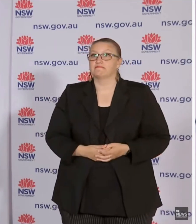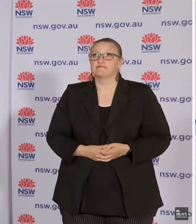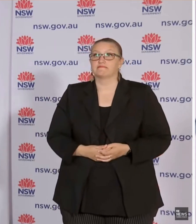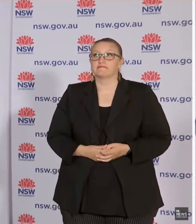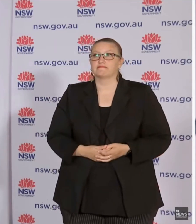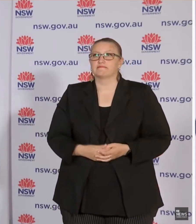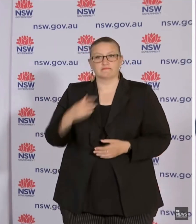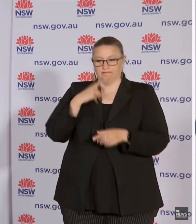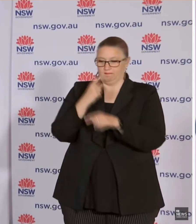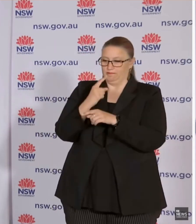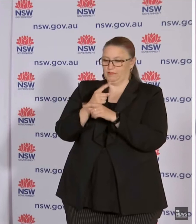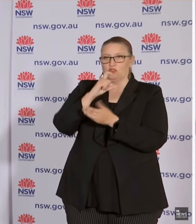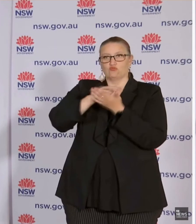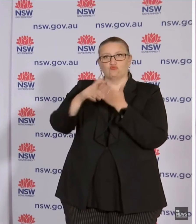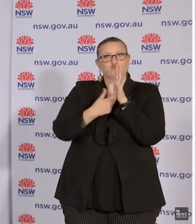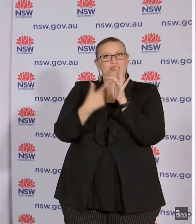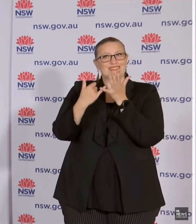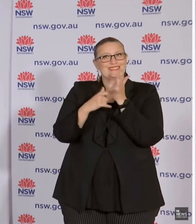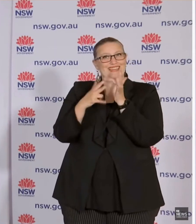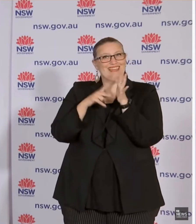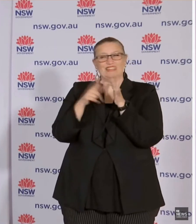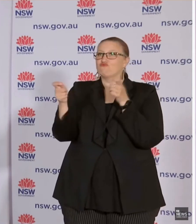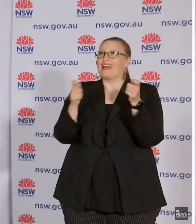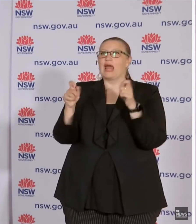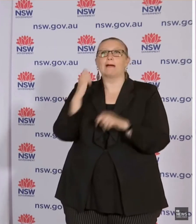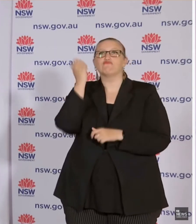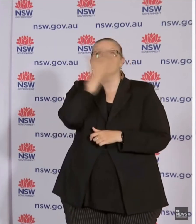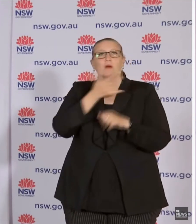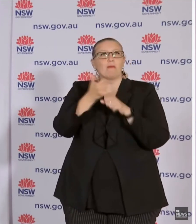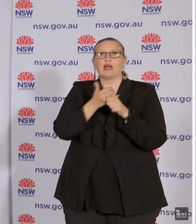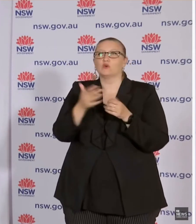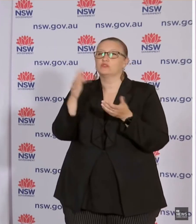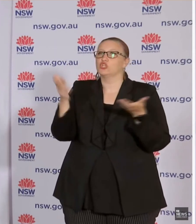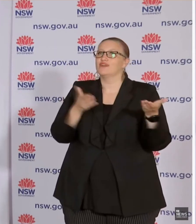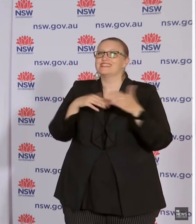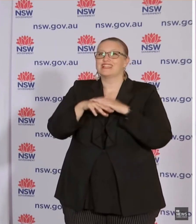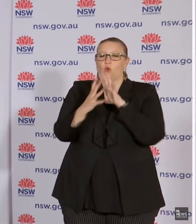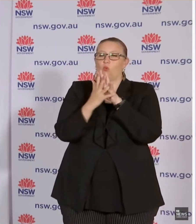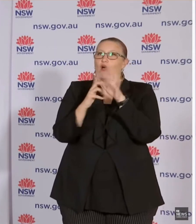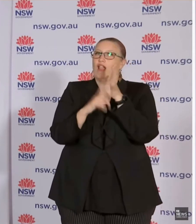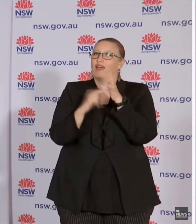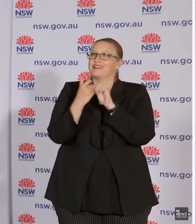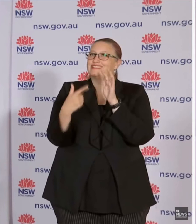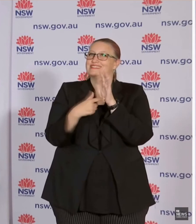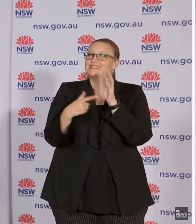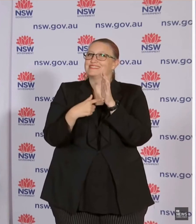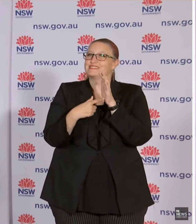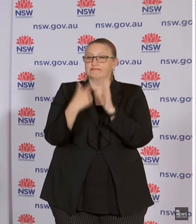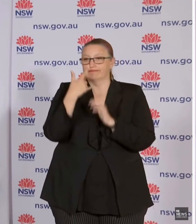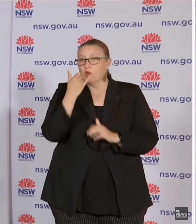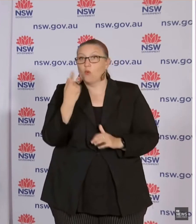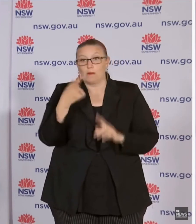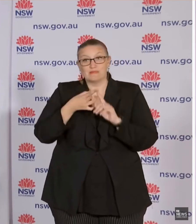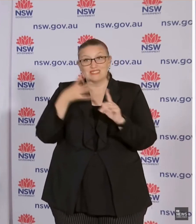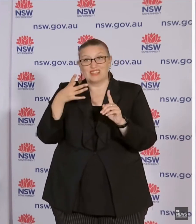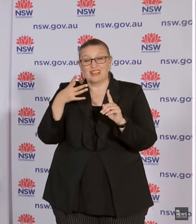to Christine, who runs the AMS at Walgett, there have been some challenges about, again, a hesitancy of one particular